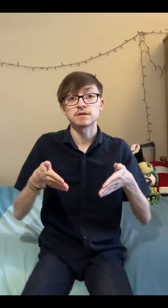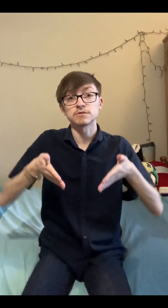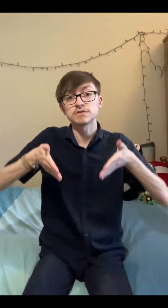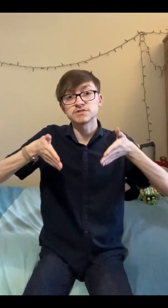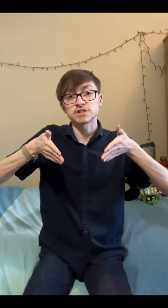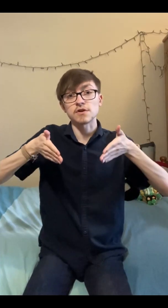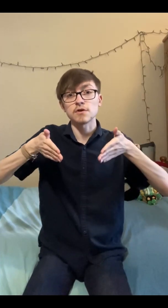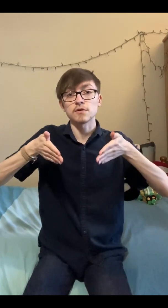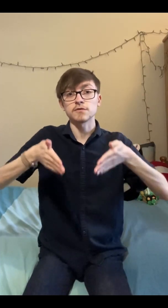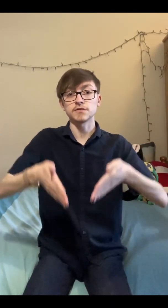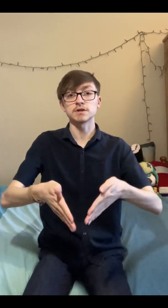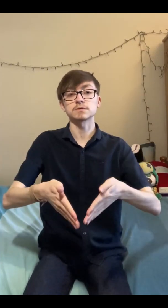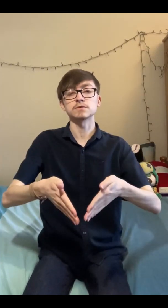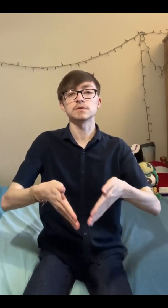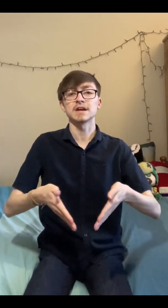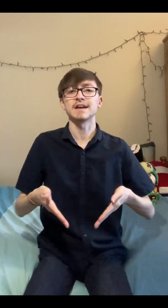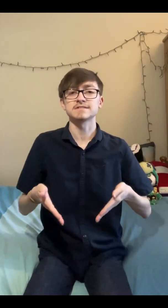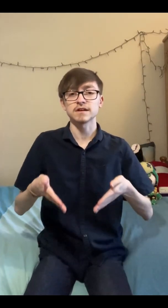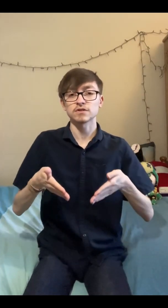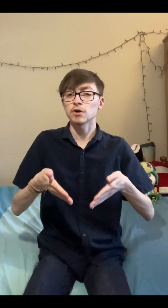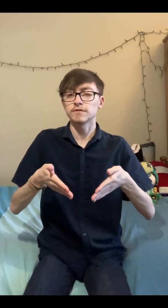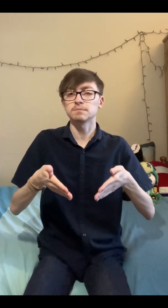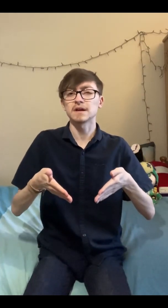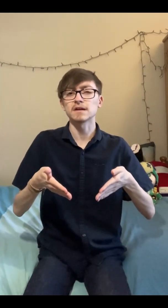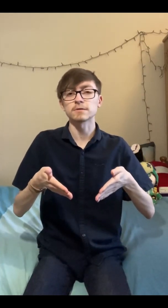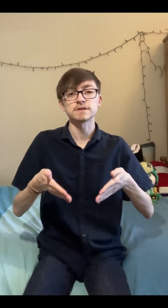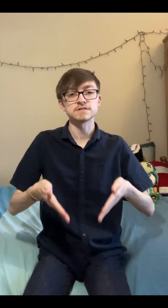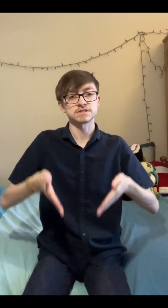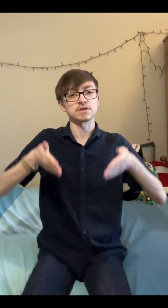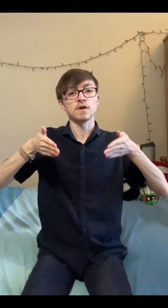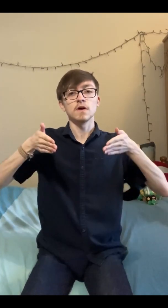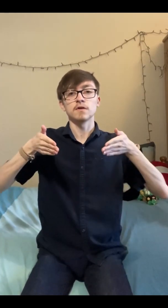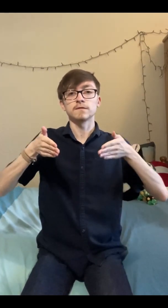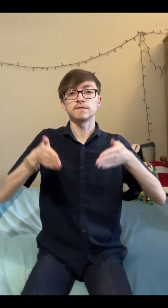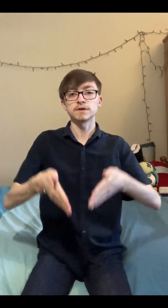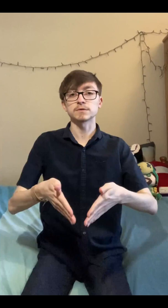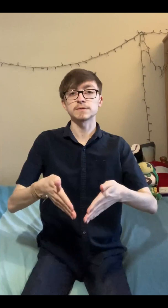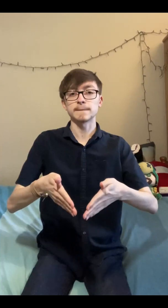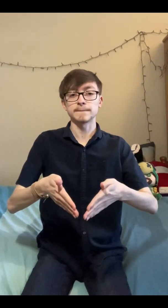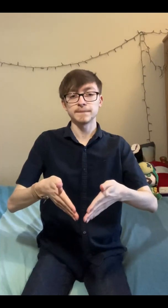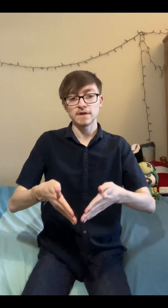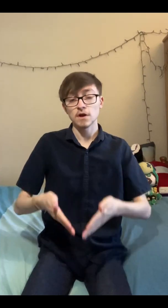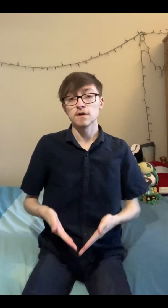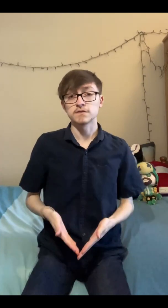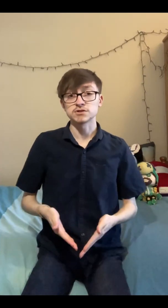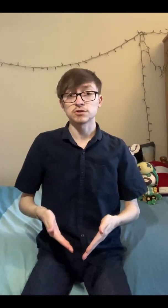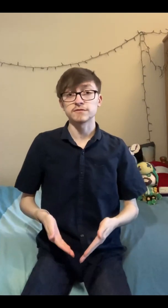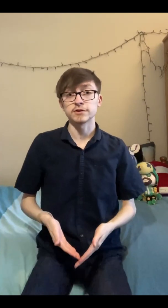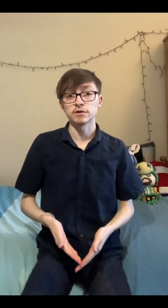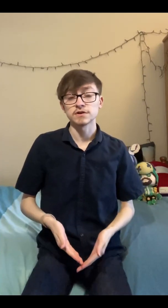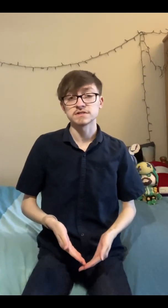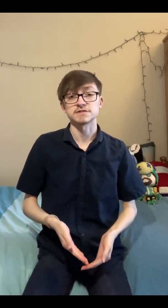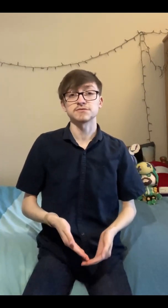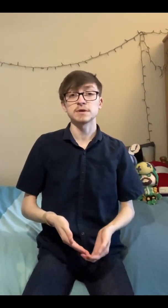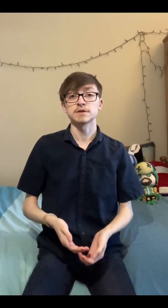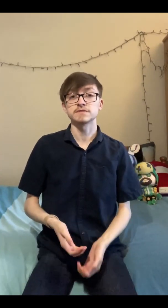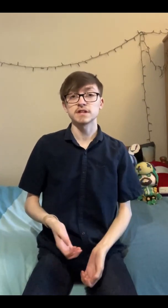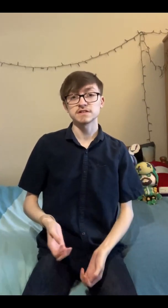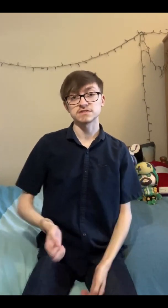downwards. So funeral. It's like the coffin being lowered, so funeral. For sorry for your loss, there's 3 words for this.